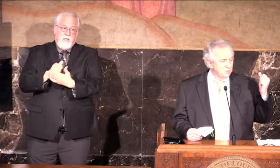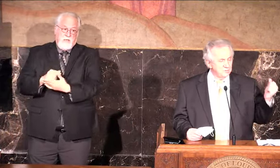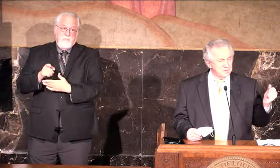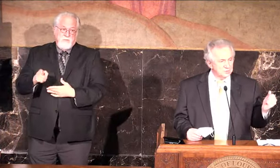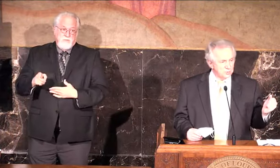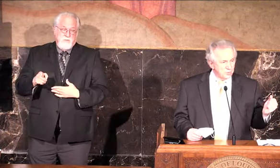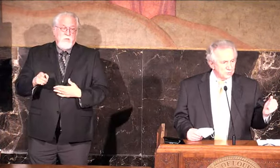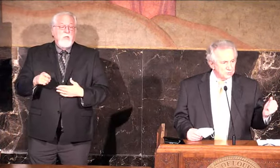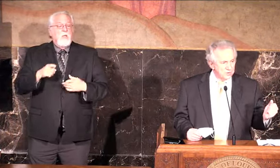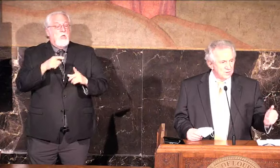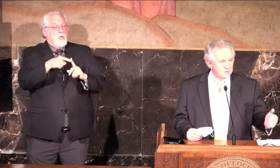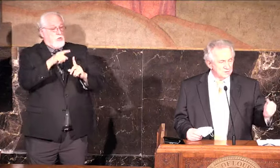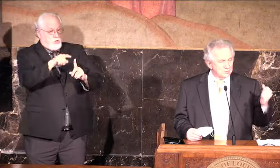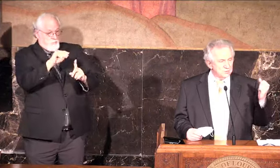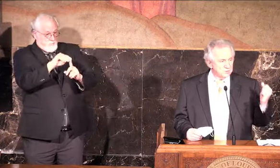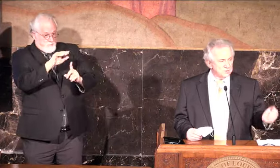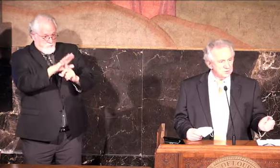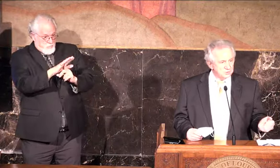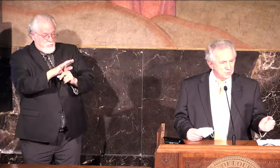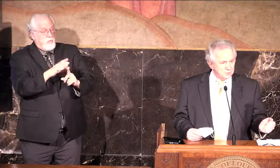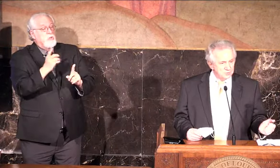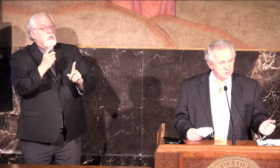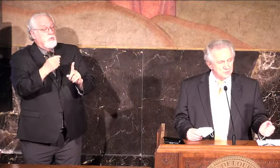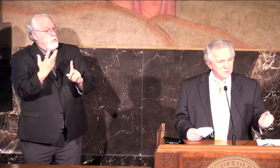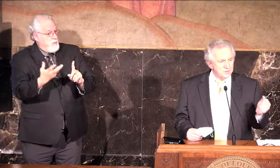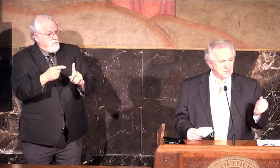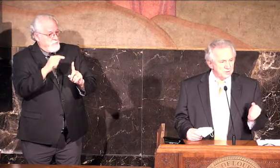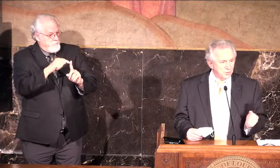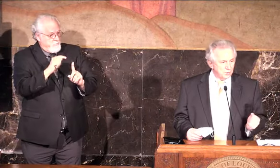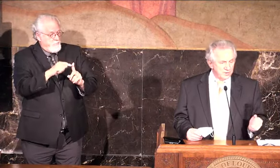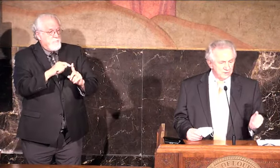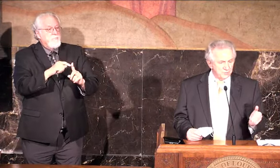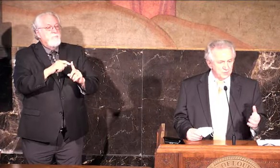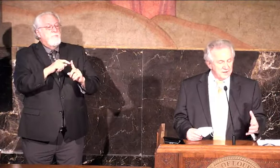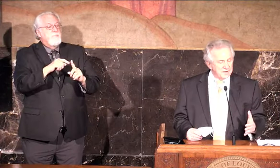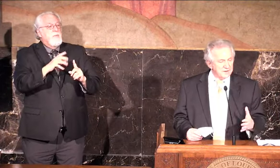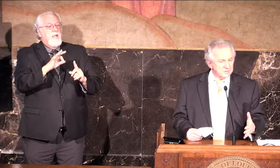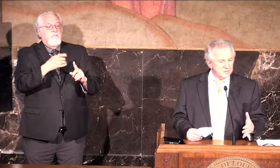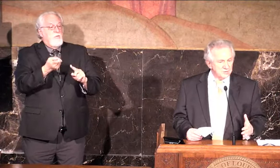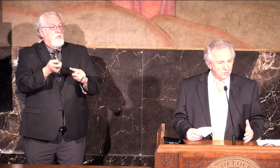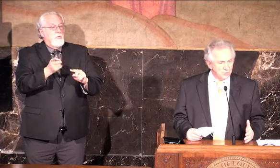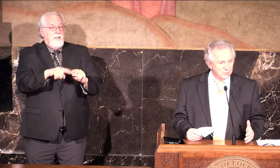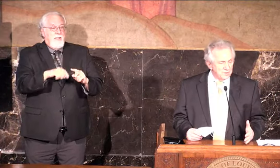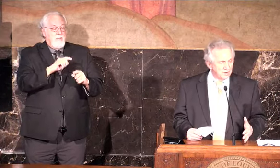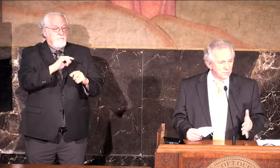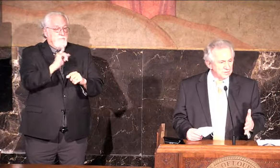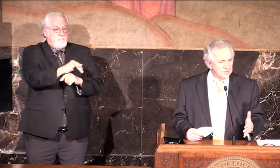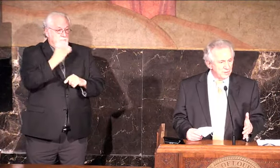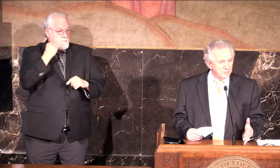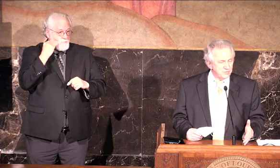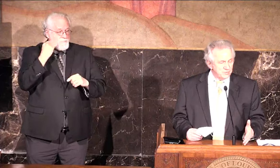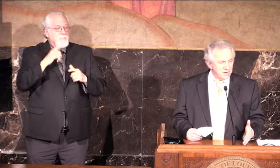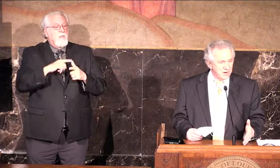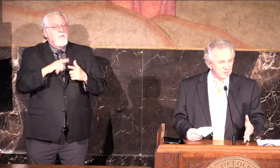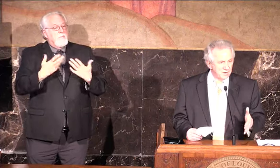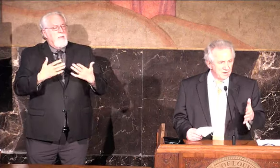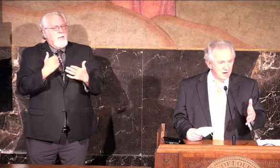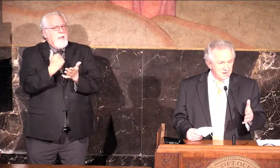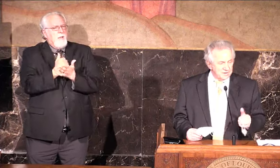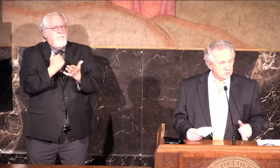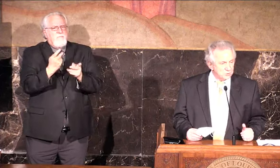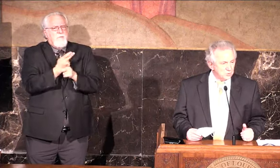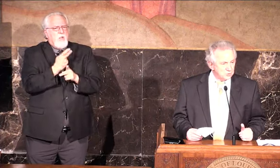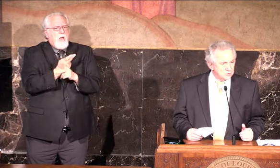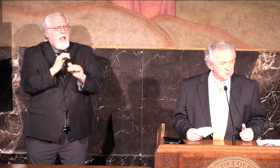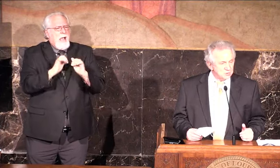You have been exposed. This is what you need to do. This is where you need to go. And if you can't isolate at home, we can help you figure out